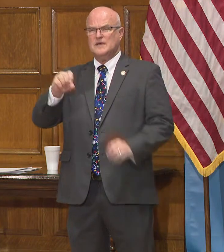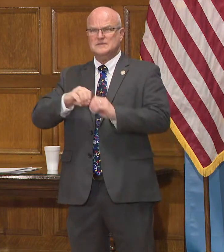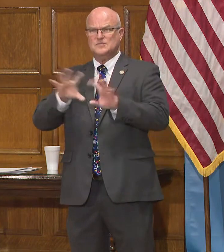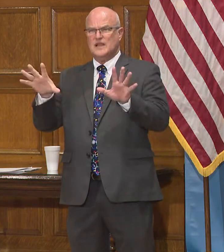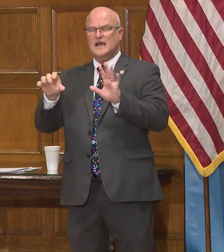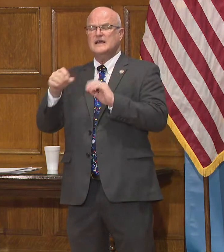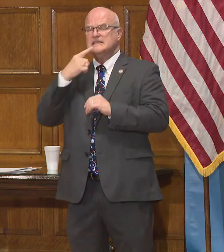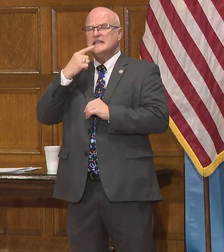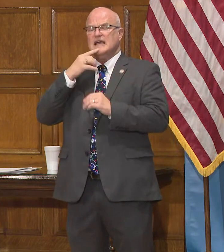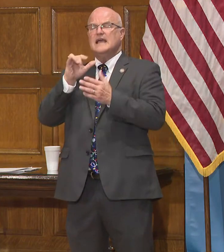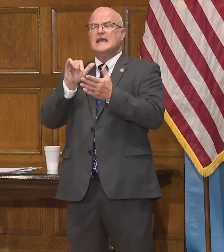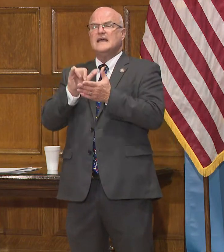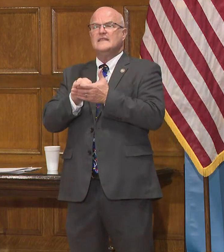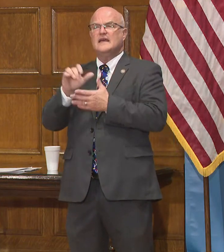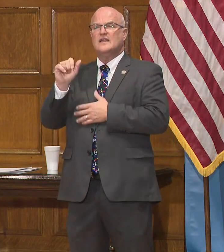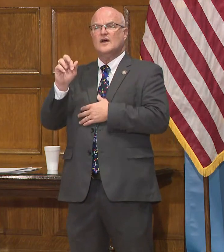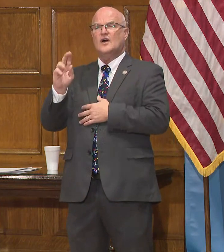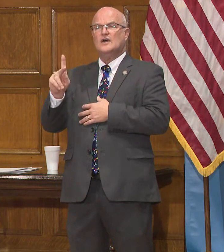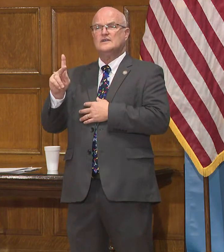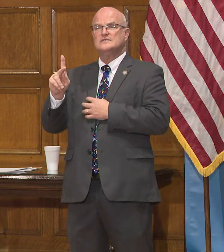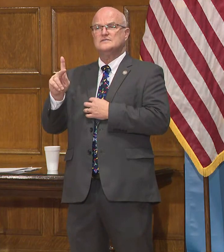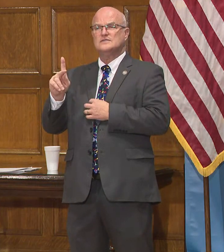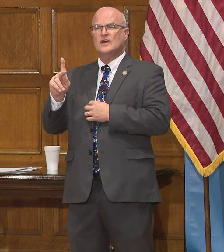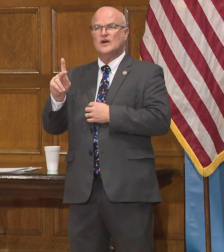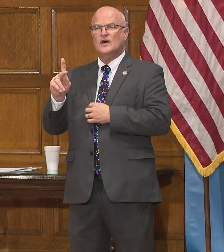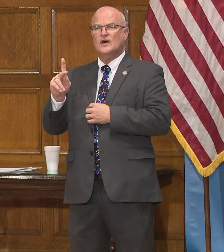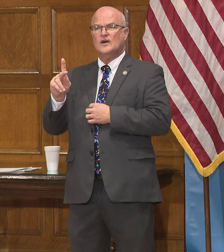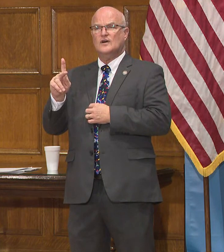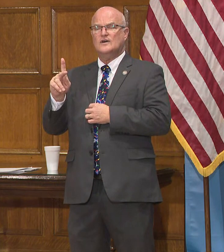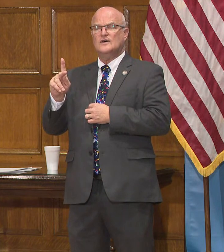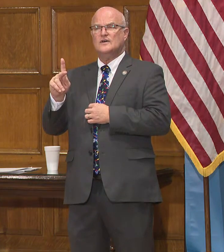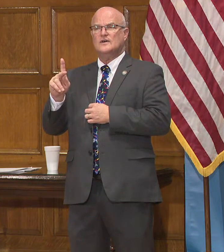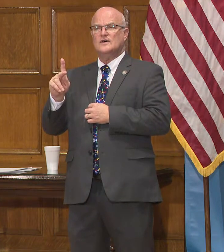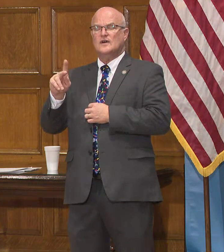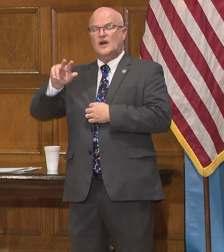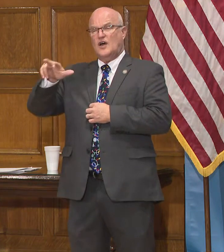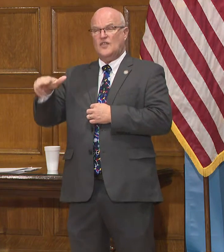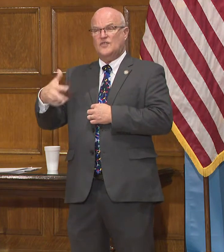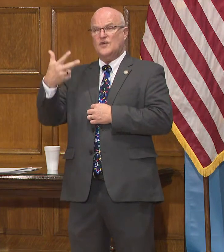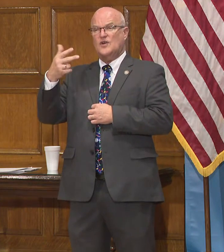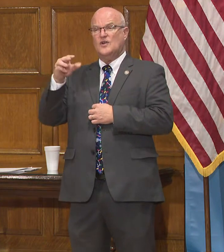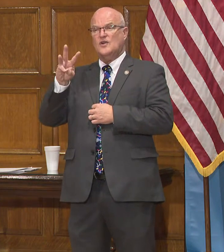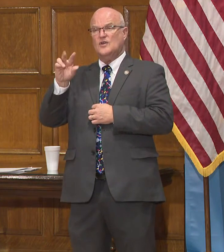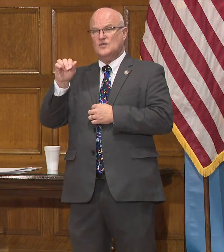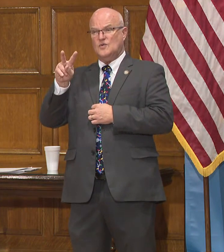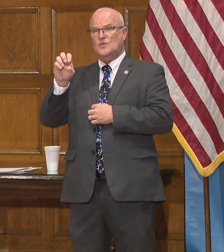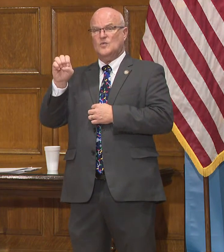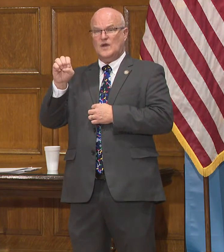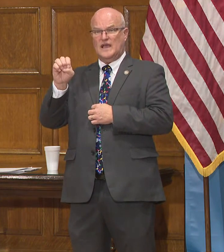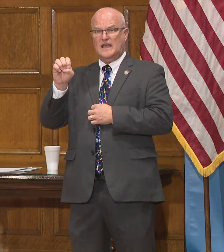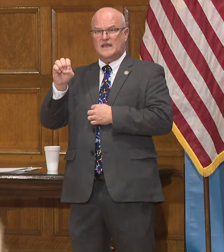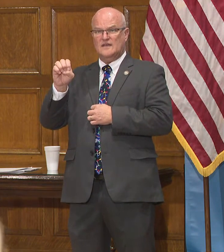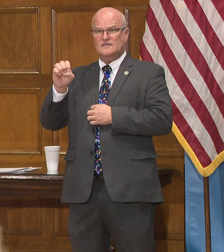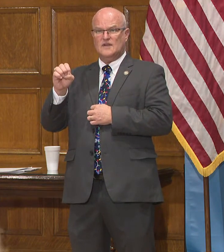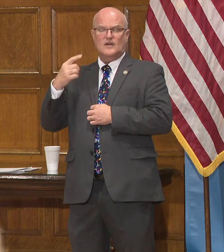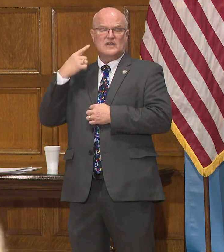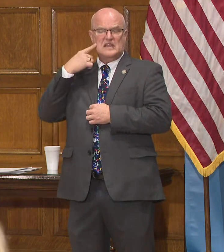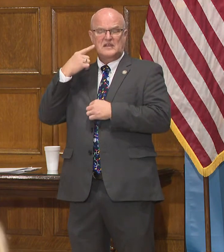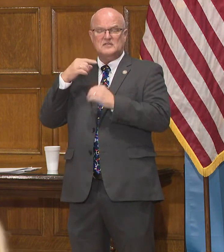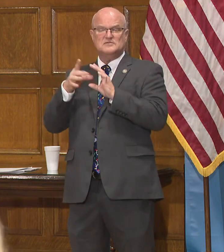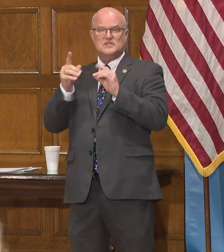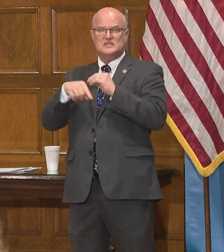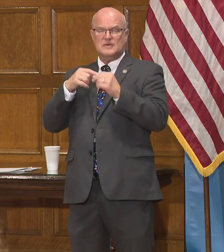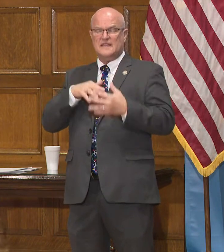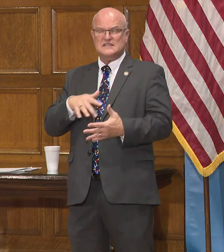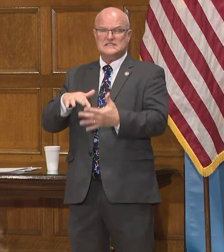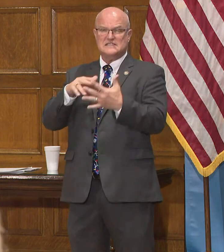study saying that Arkansas could be getting ready for a third wave, or they're warning of a third wave. I guess, what are your thoughts on this